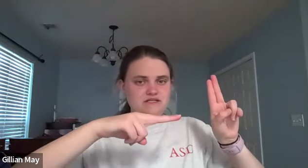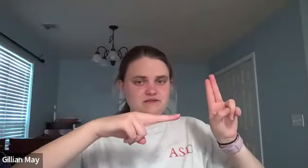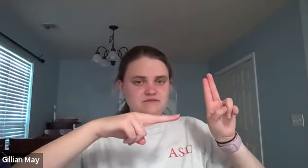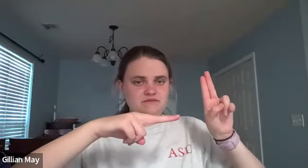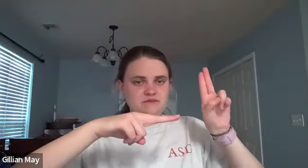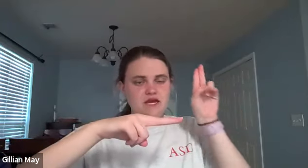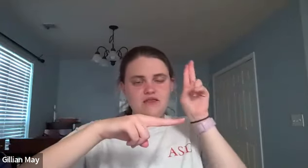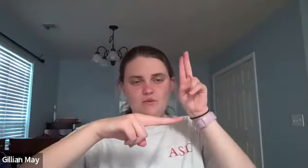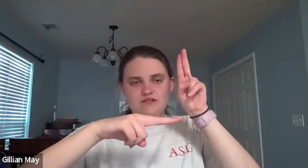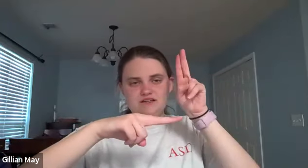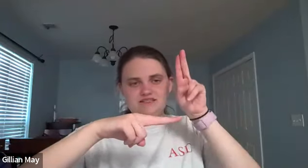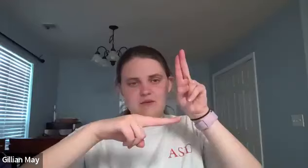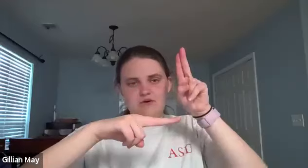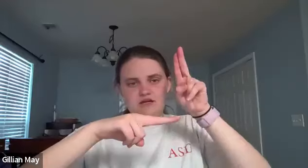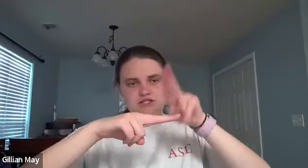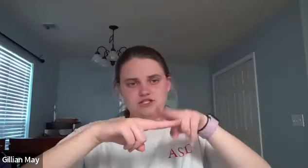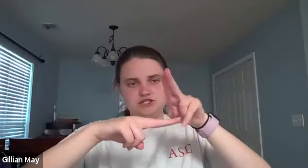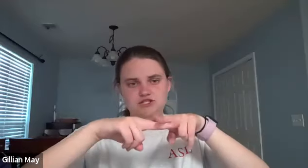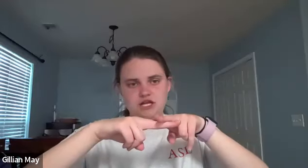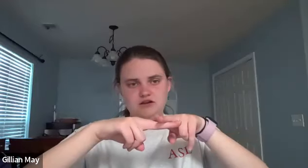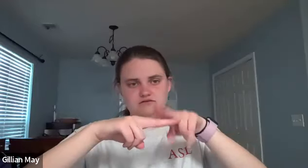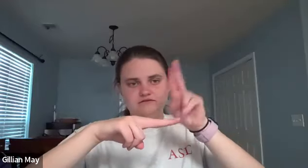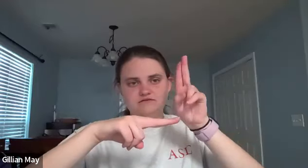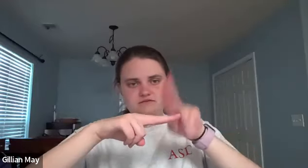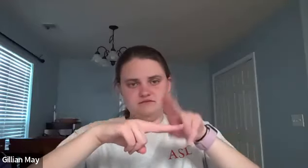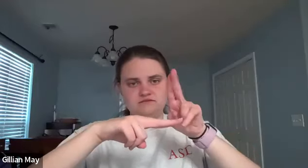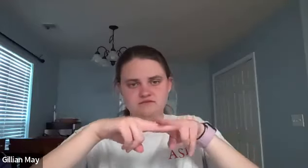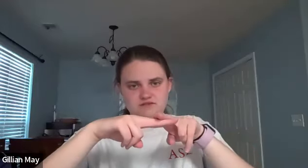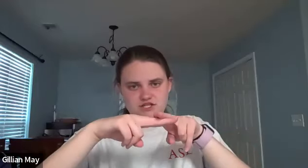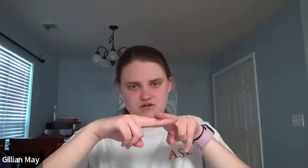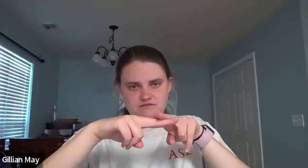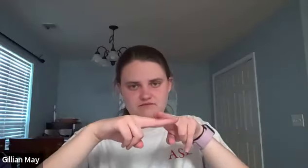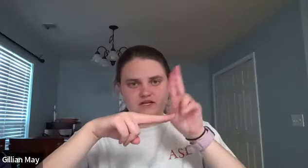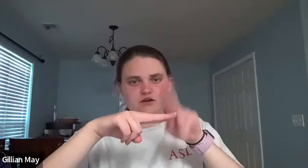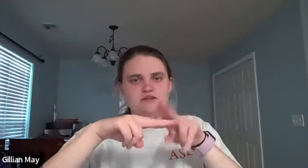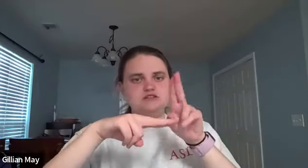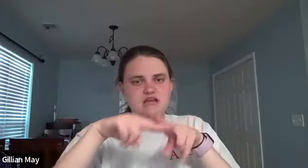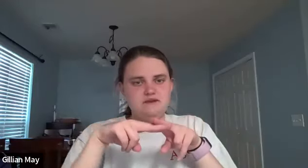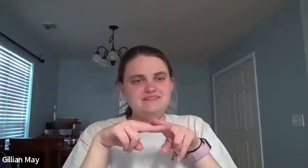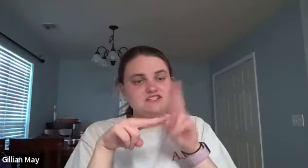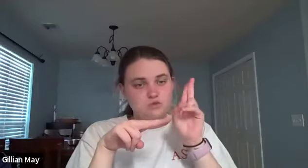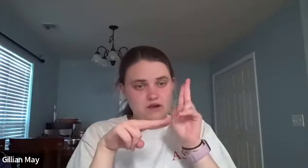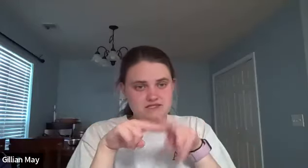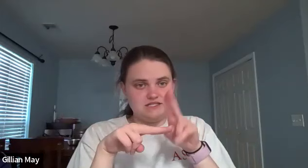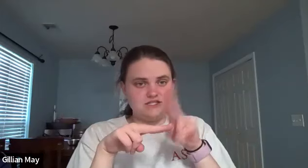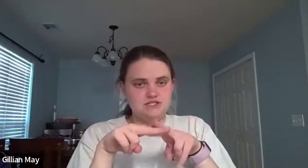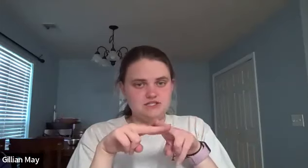sideways, and then one's going to tap on it. Chair, chair. And you're going to make sure to tap it at least twice.